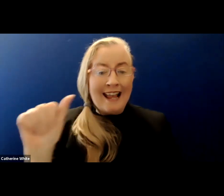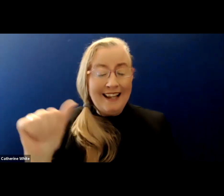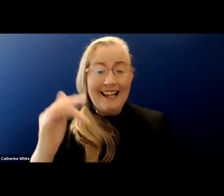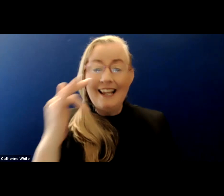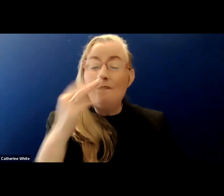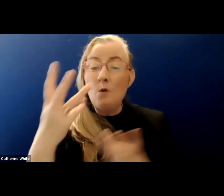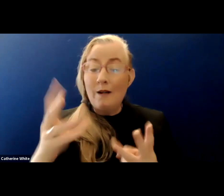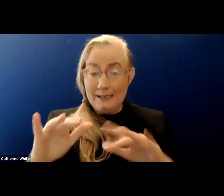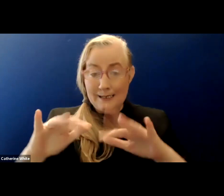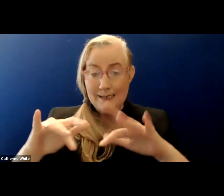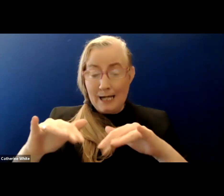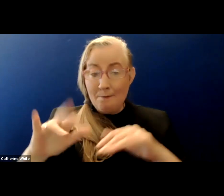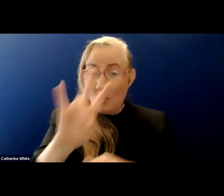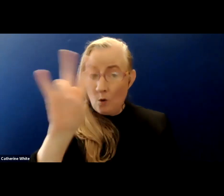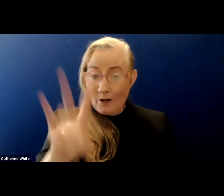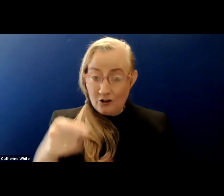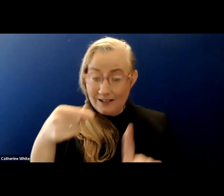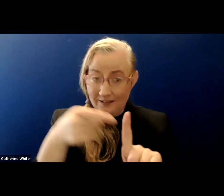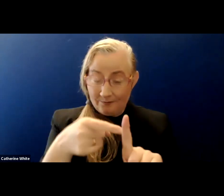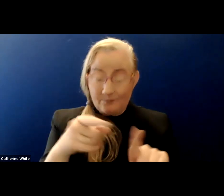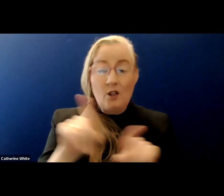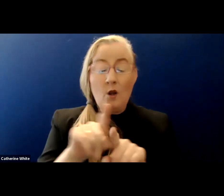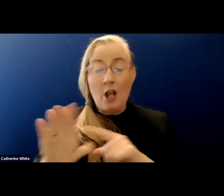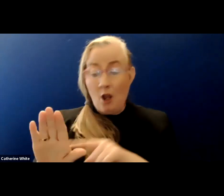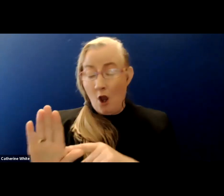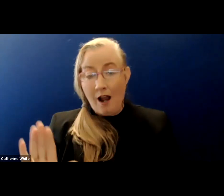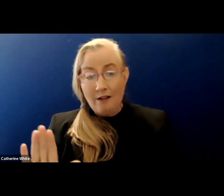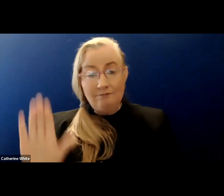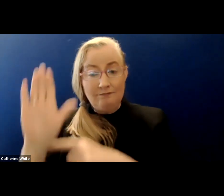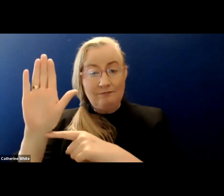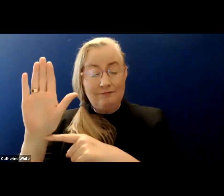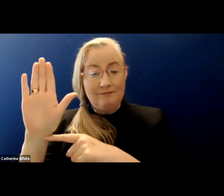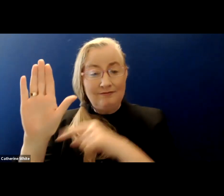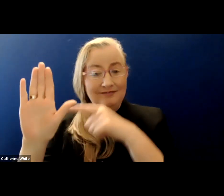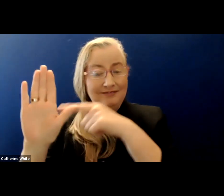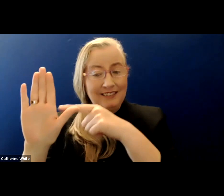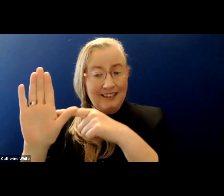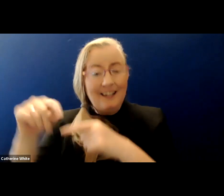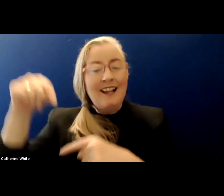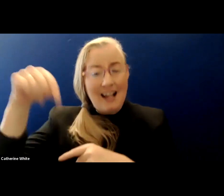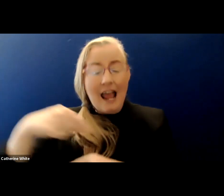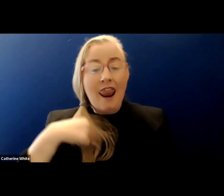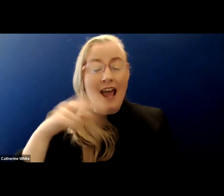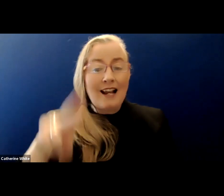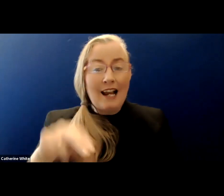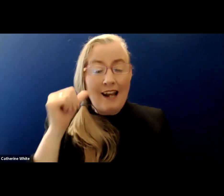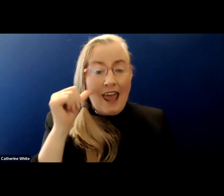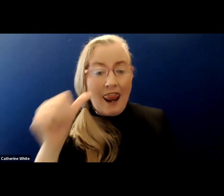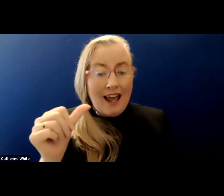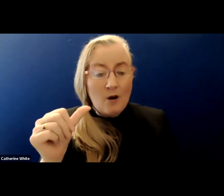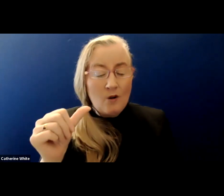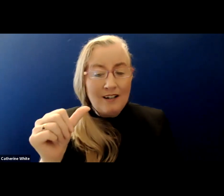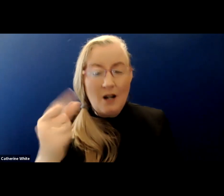a question. You can also raise your hand using the raise hand function, and then I can allow